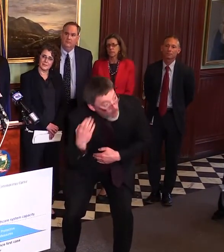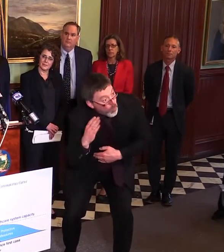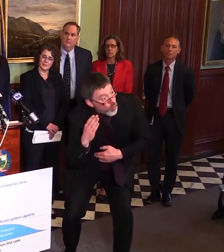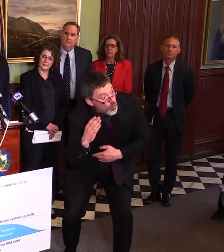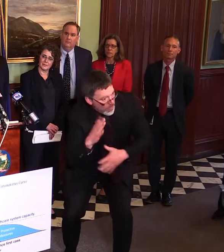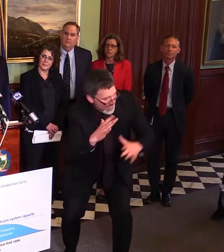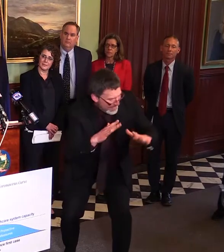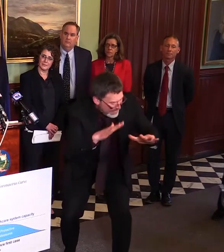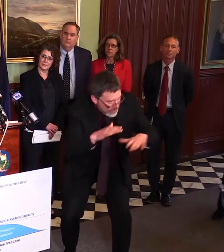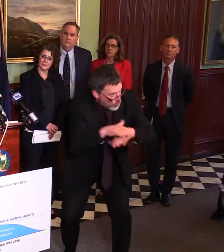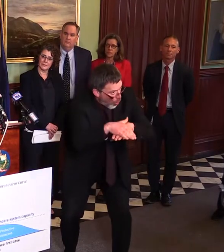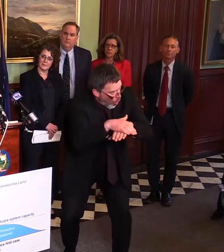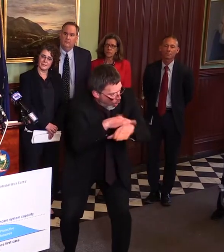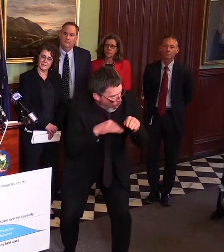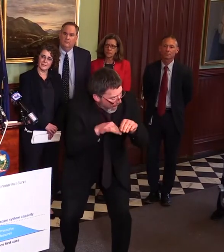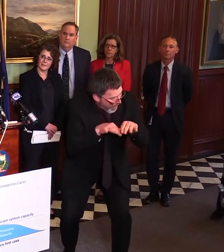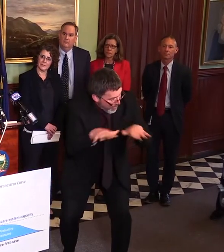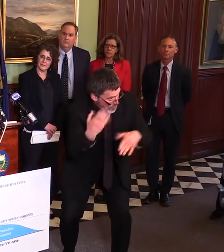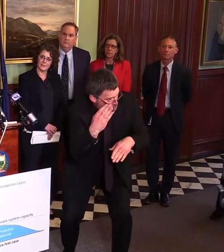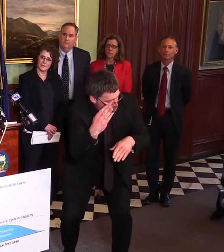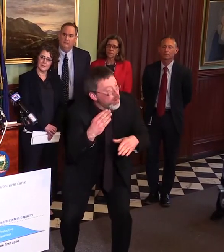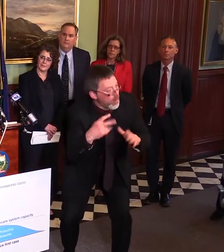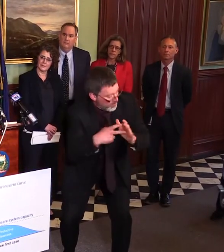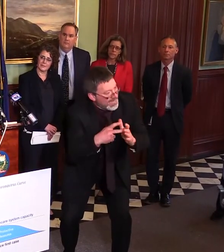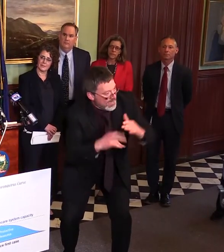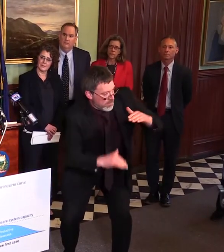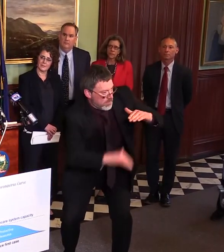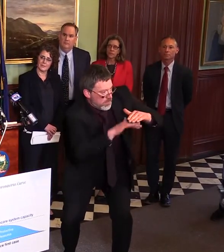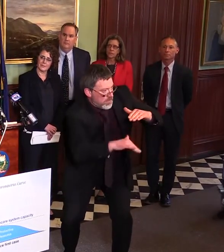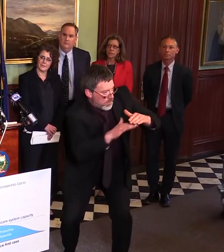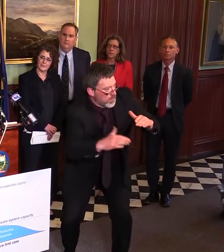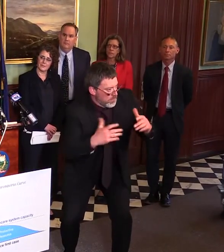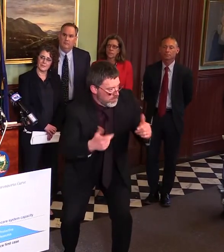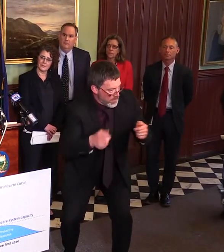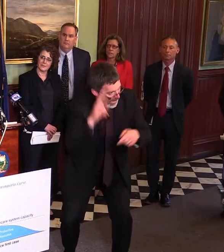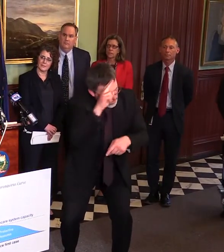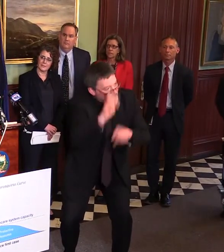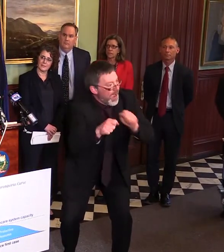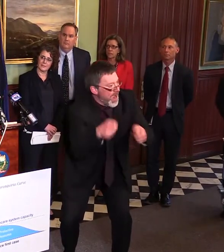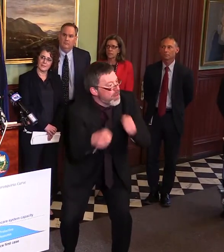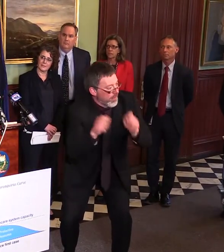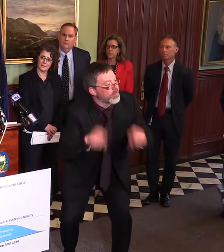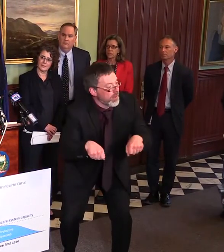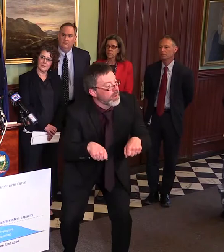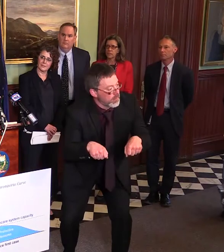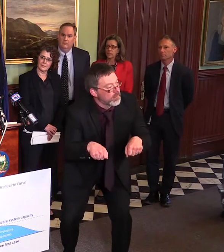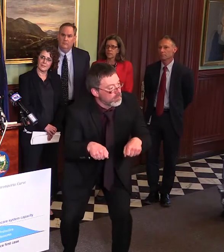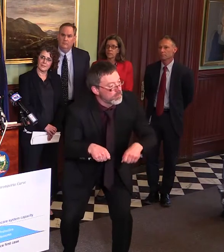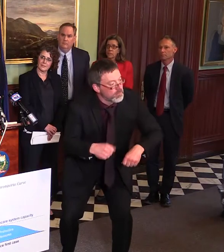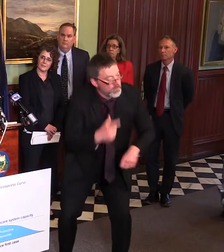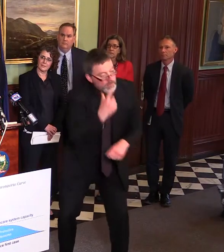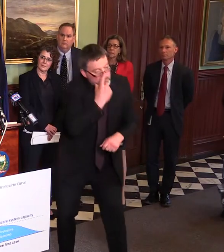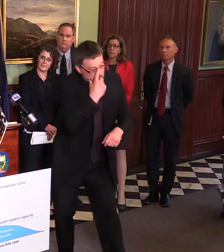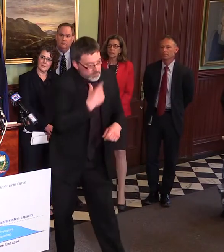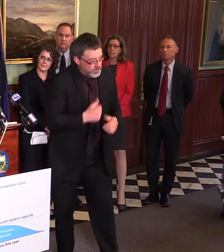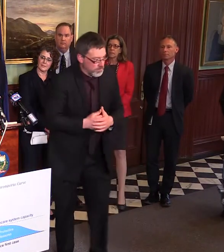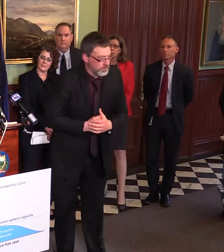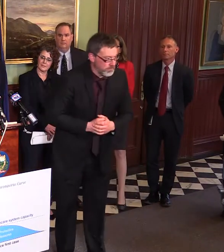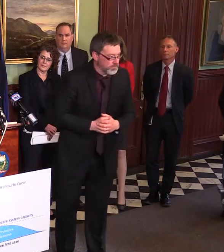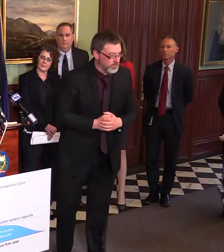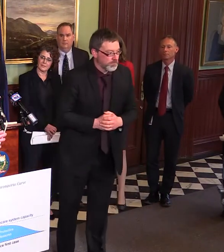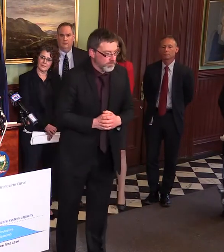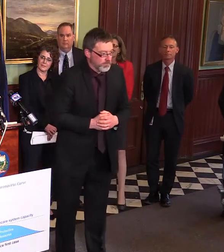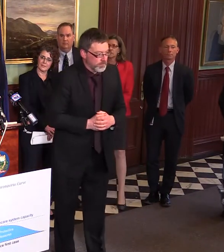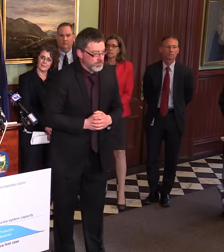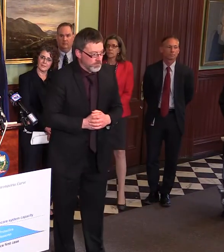If we look at the experience of earlier countries, when the virus took hold in the population, it had a very